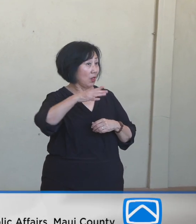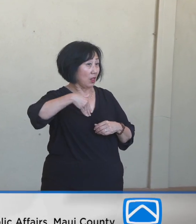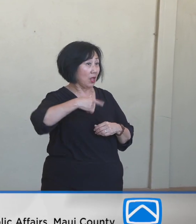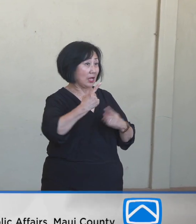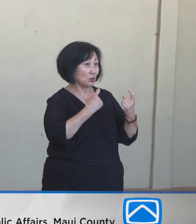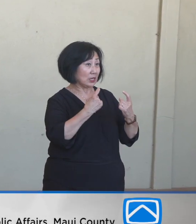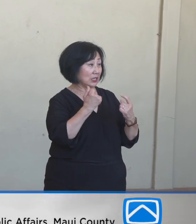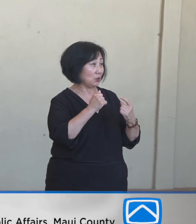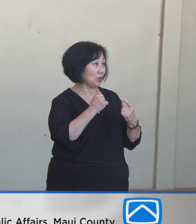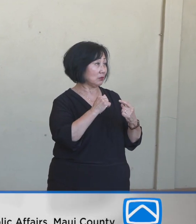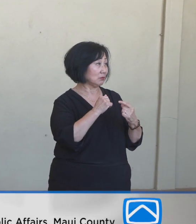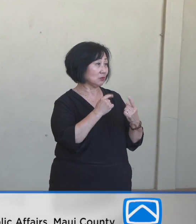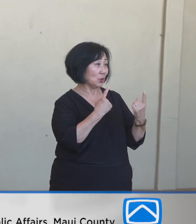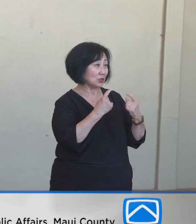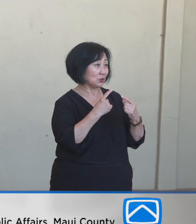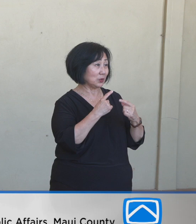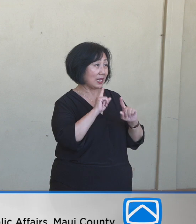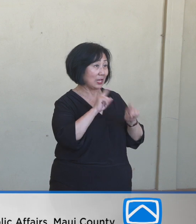today?